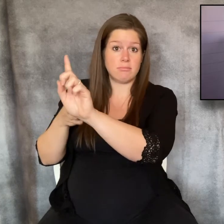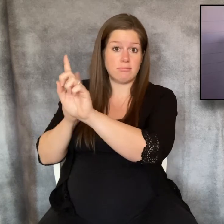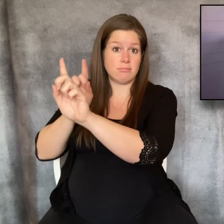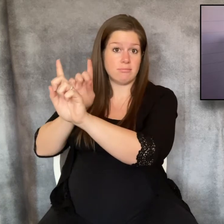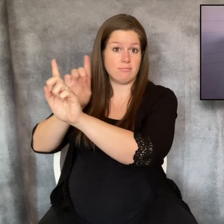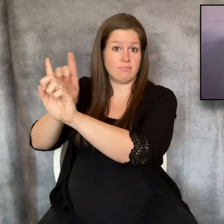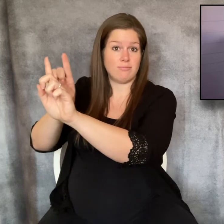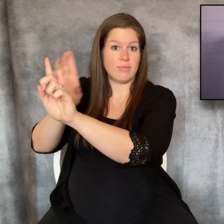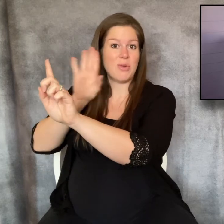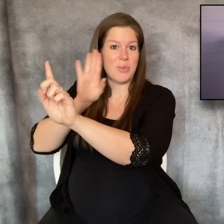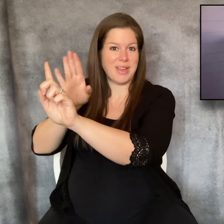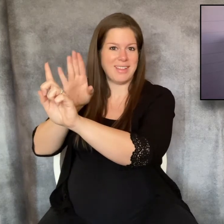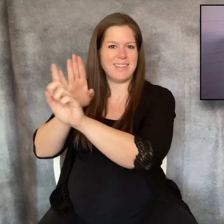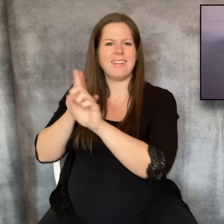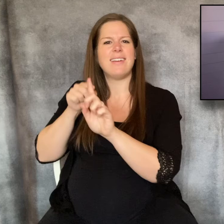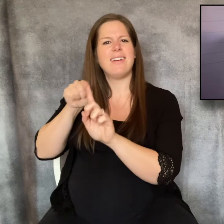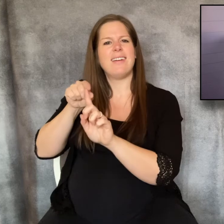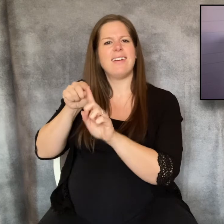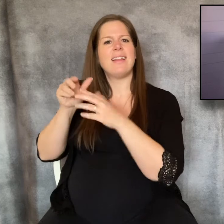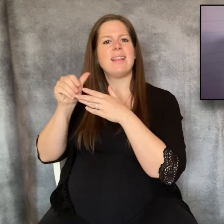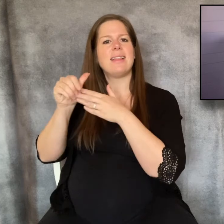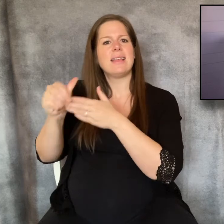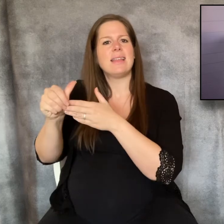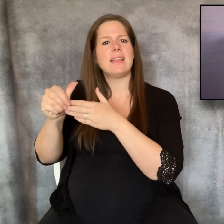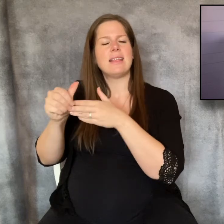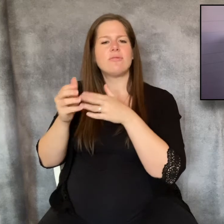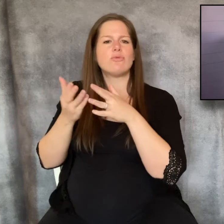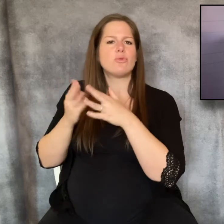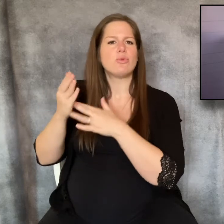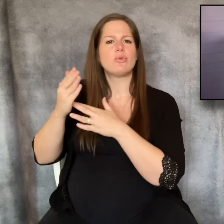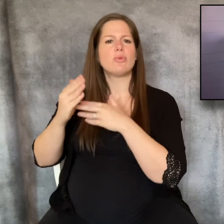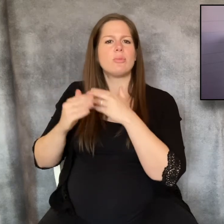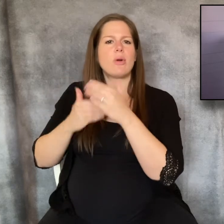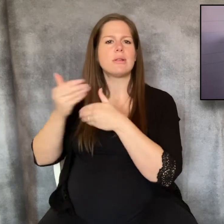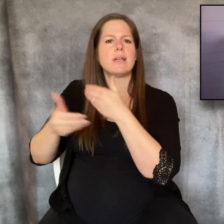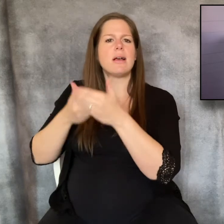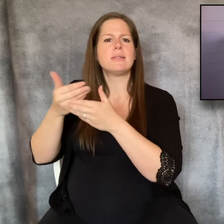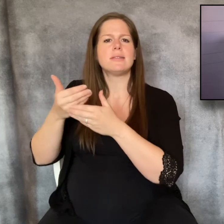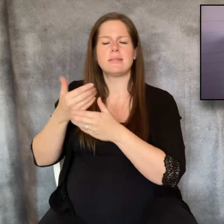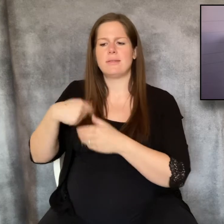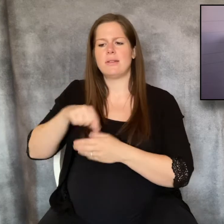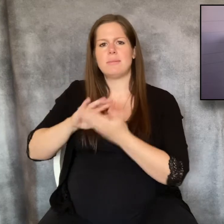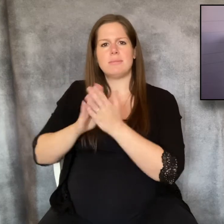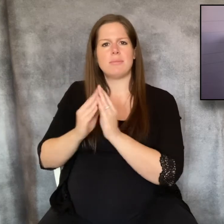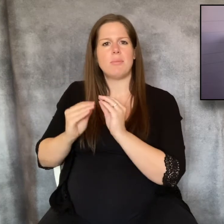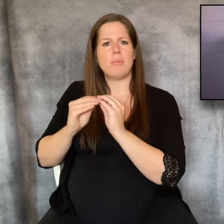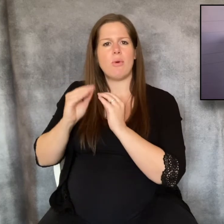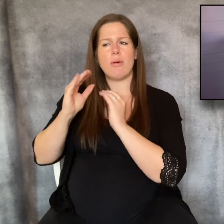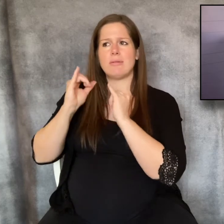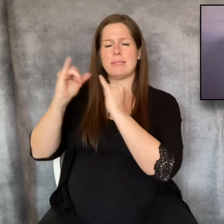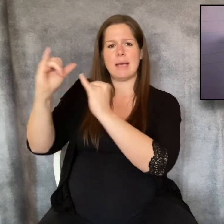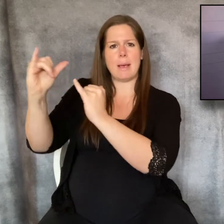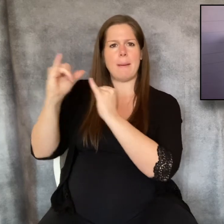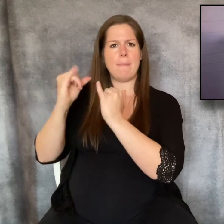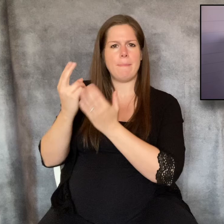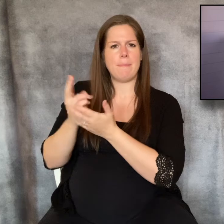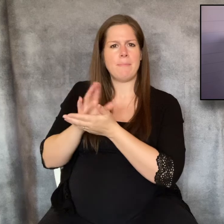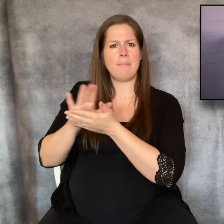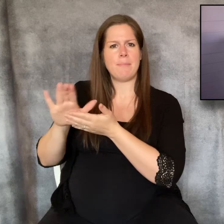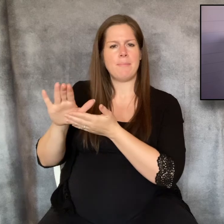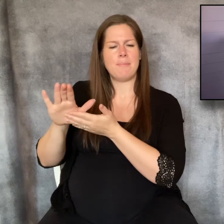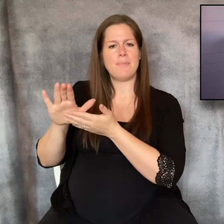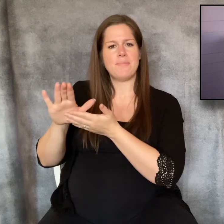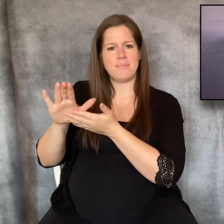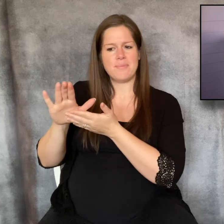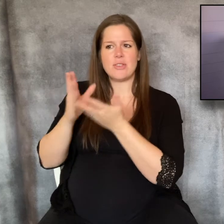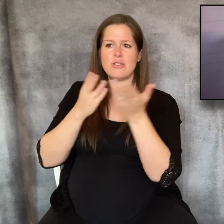us into the process of sanctification and working out our faith and serving each other and serving